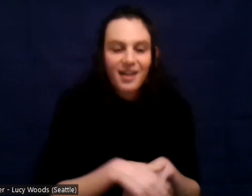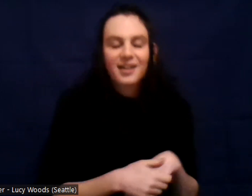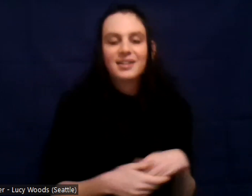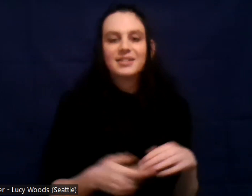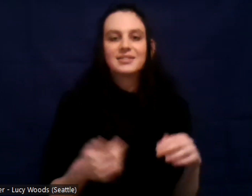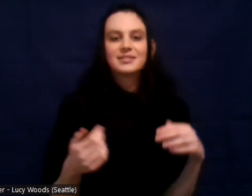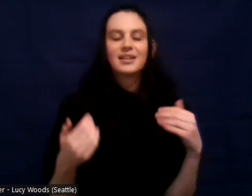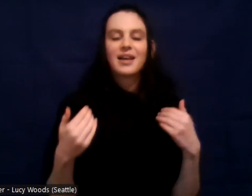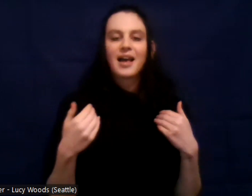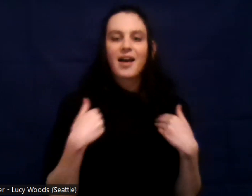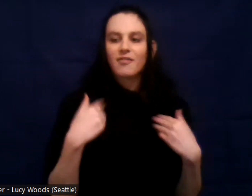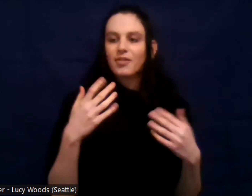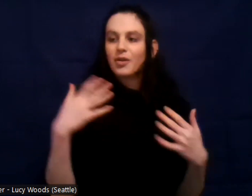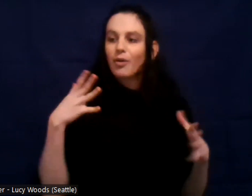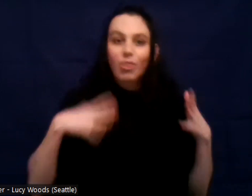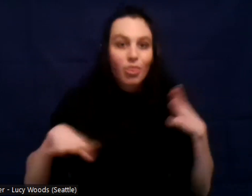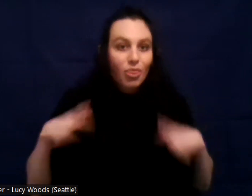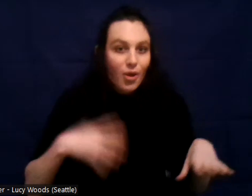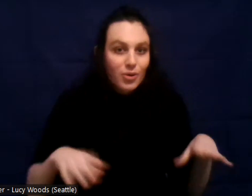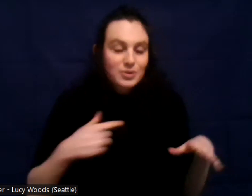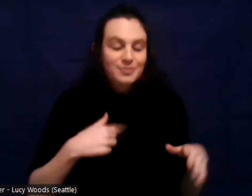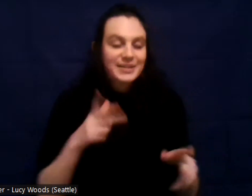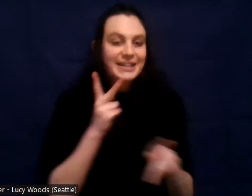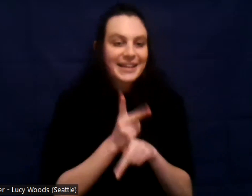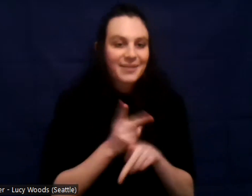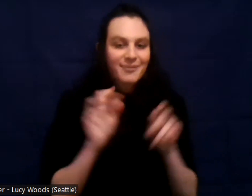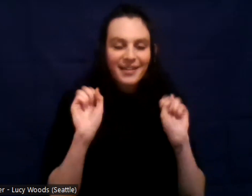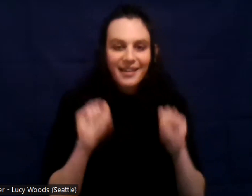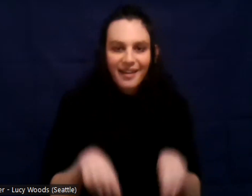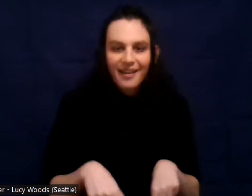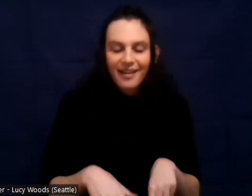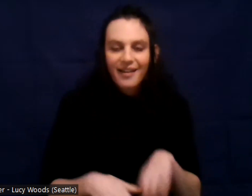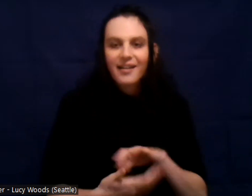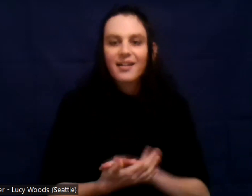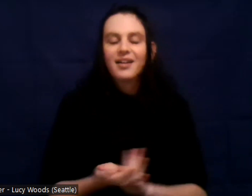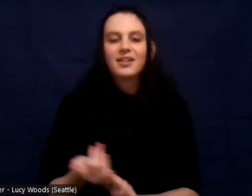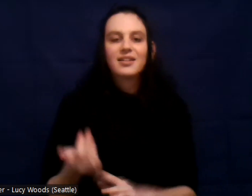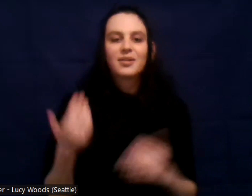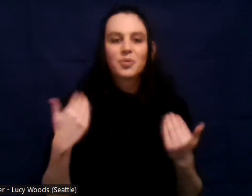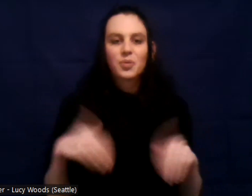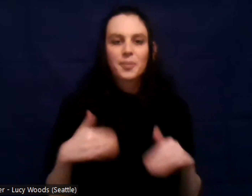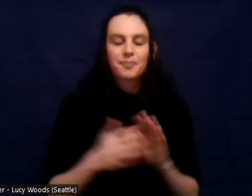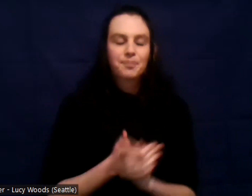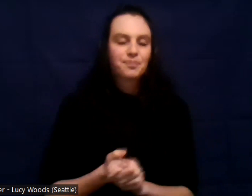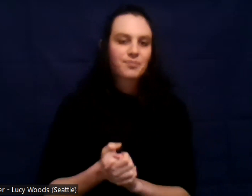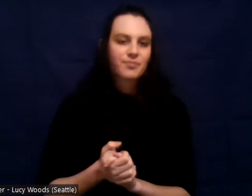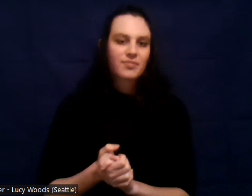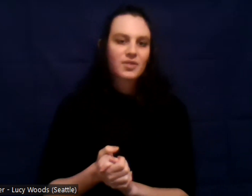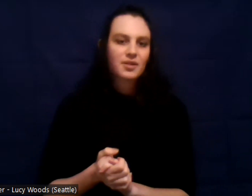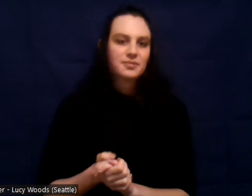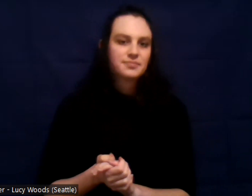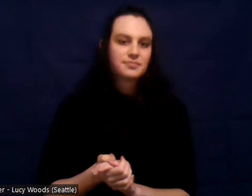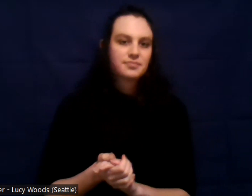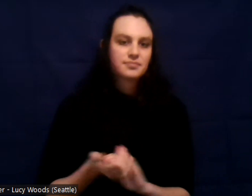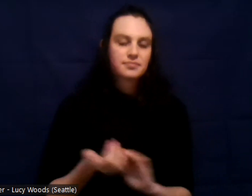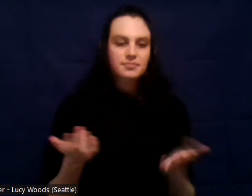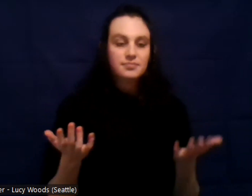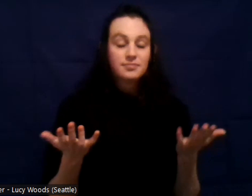clothes that I got in January of 2018. Like I probably still have because I